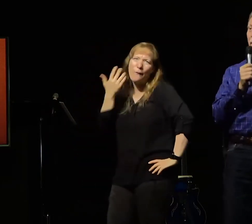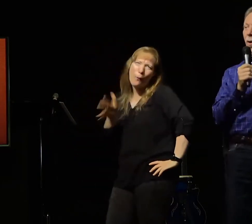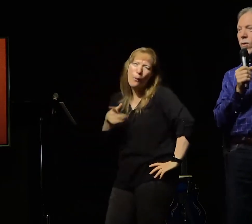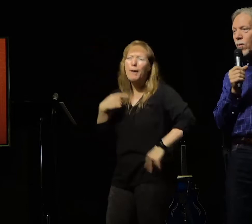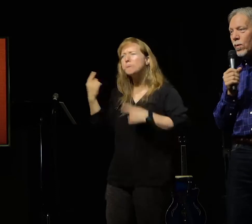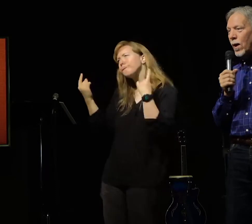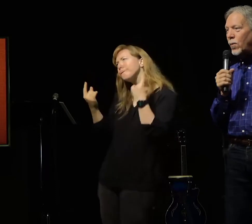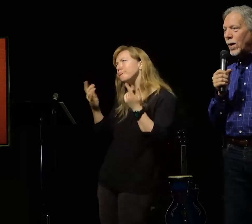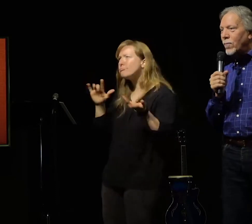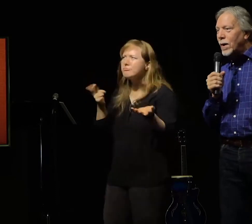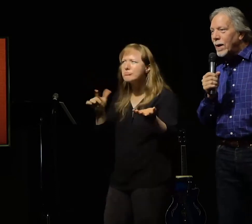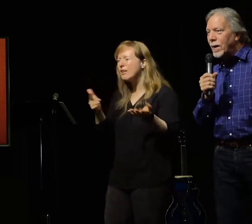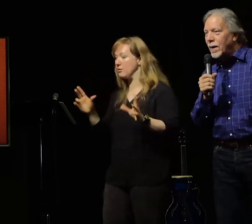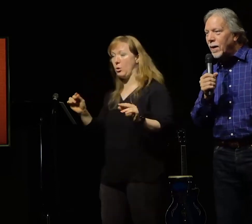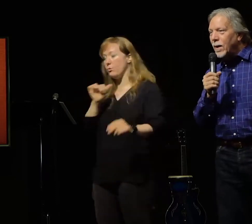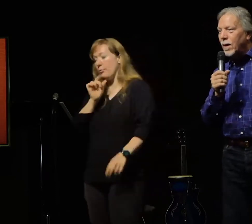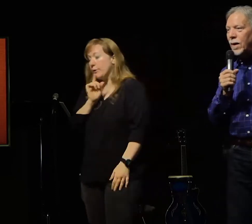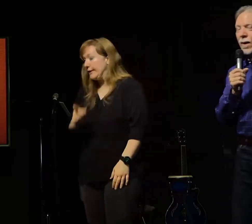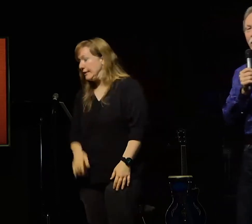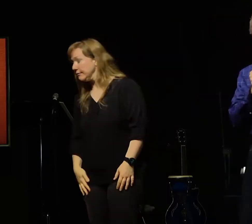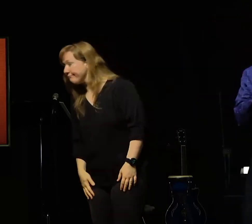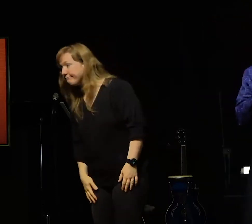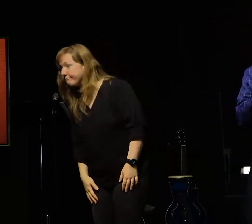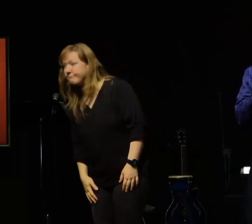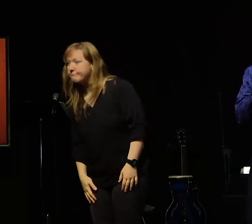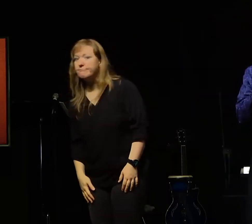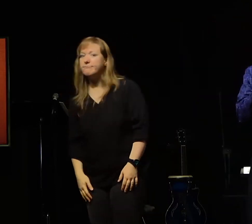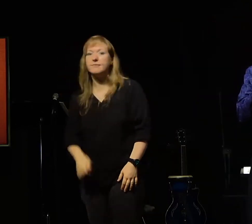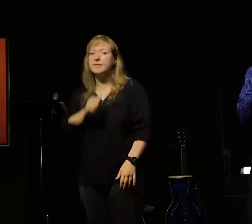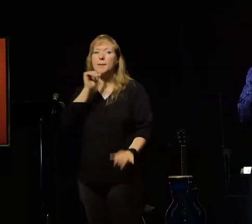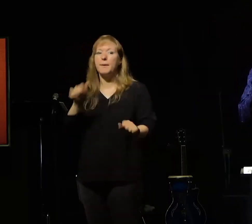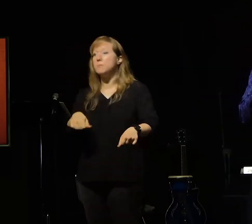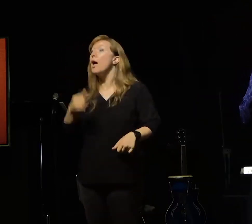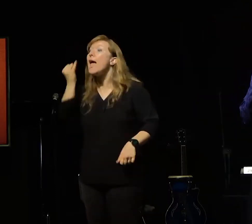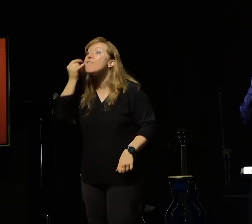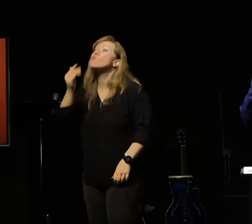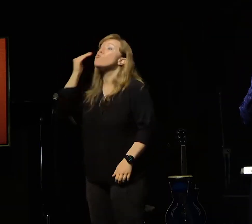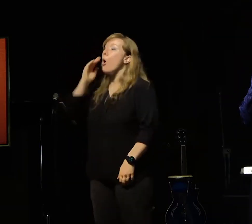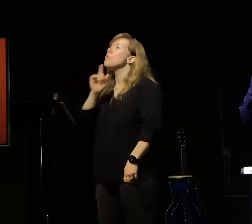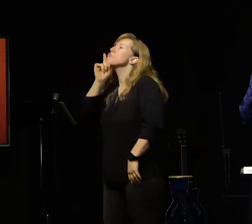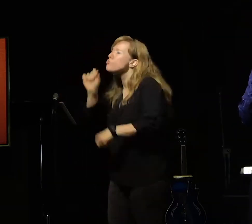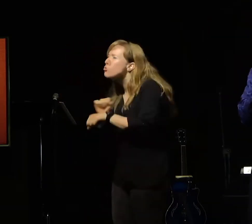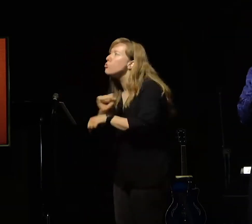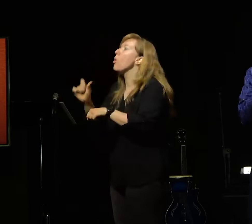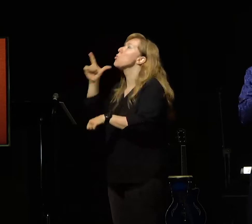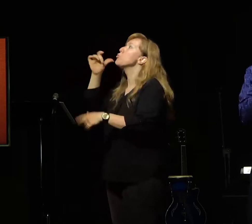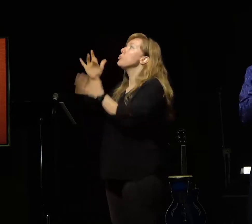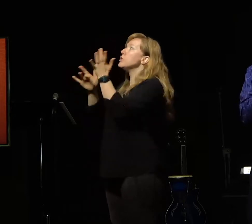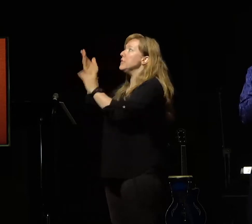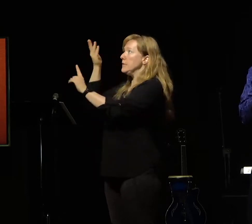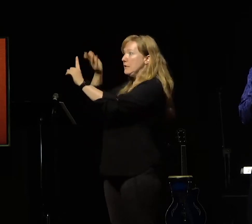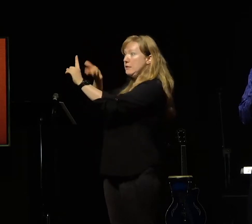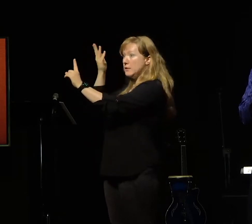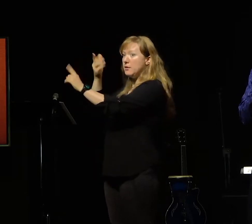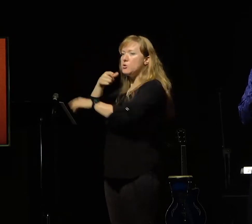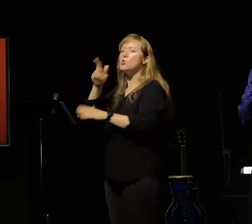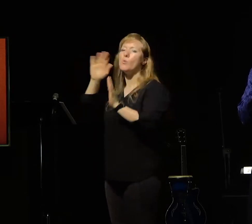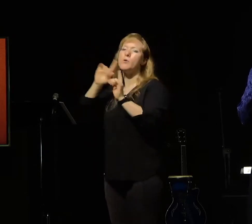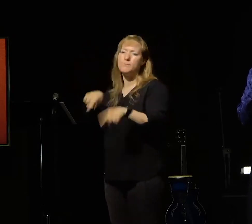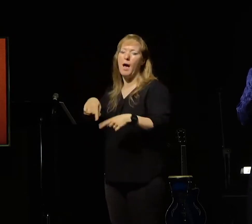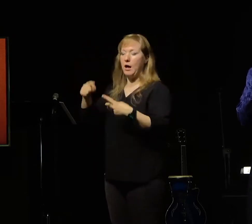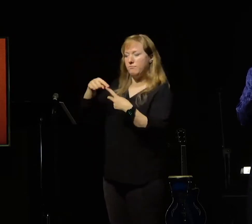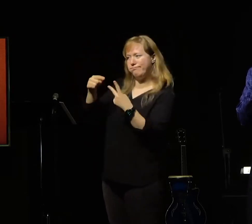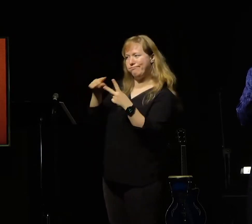thinking. No, not really. If you know who Jesus is, you're going to respond one way or the other.